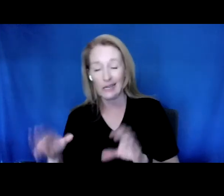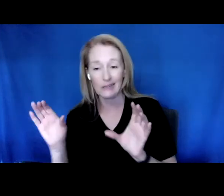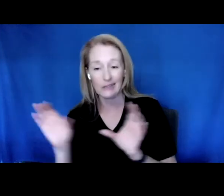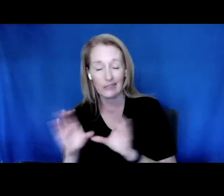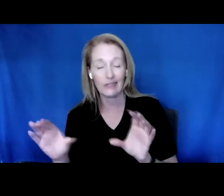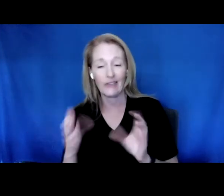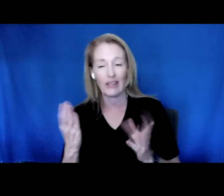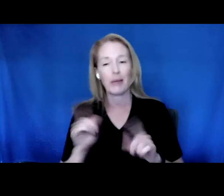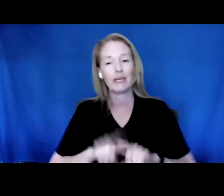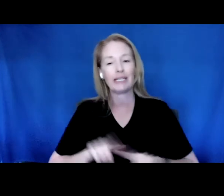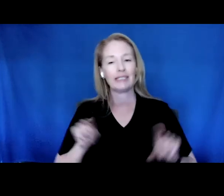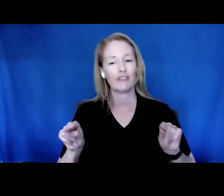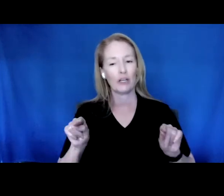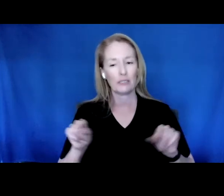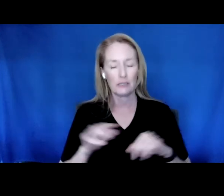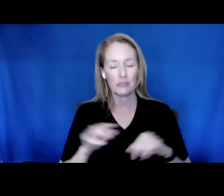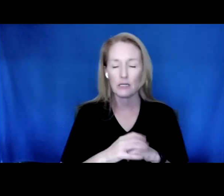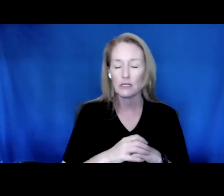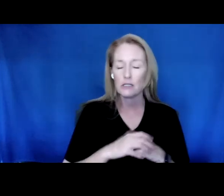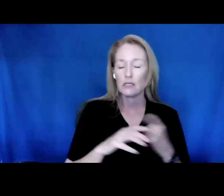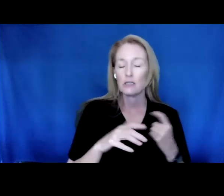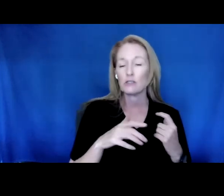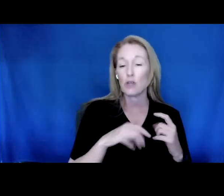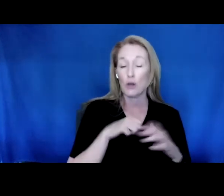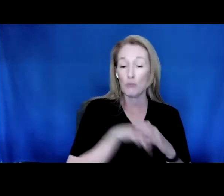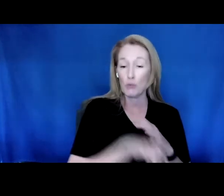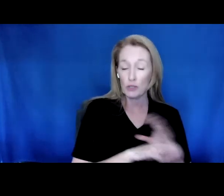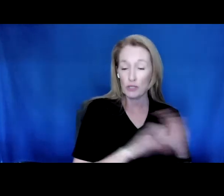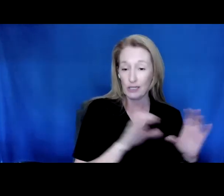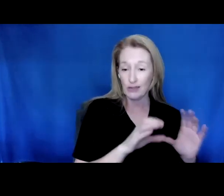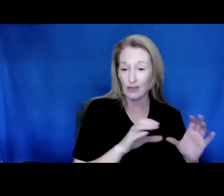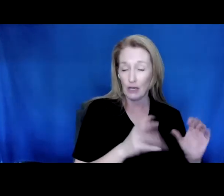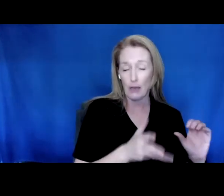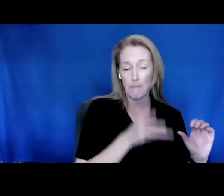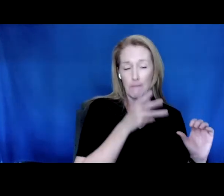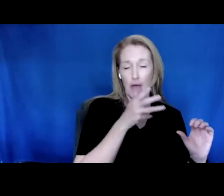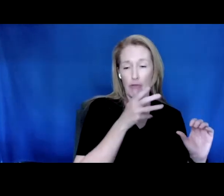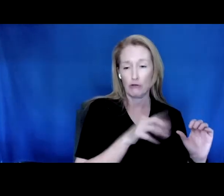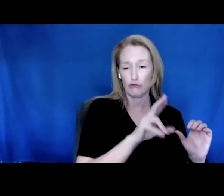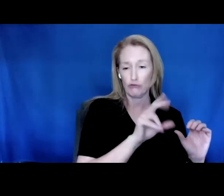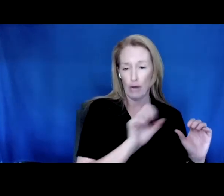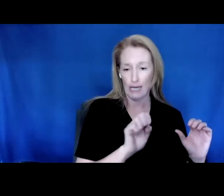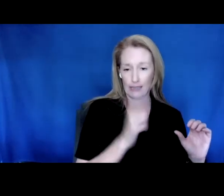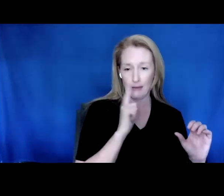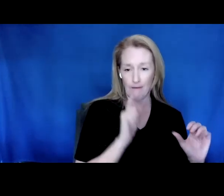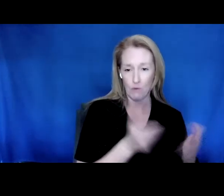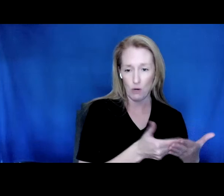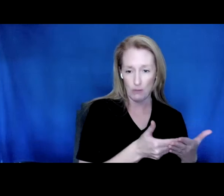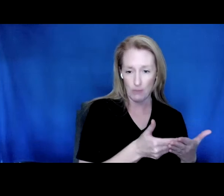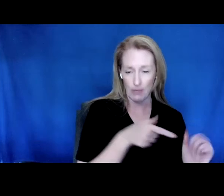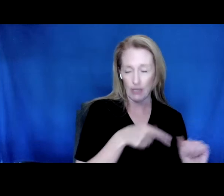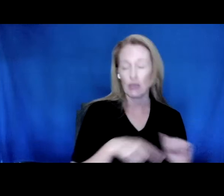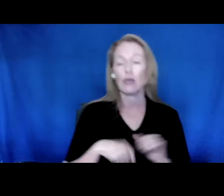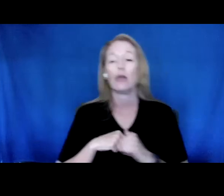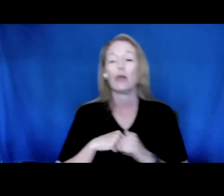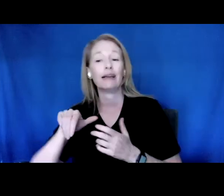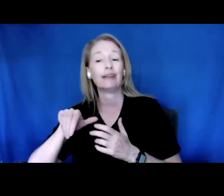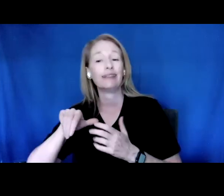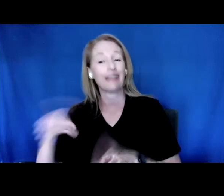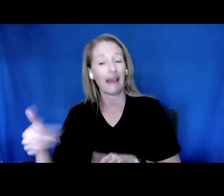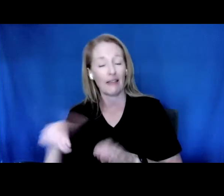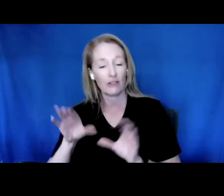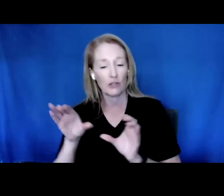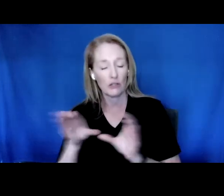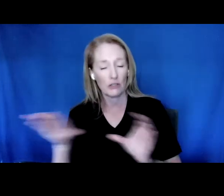the mother's race that's used for the child. Whereas on the death certificate, a combination of maternal and